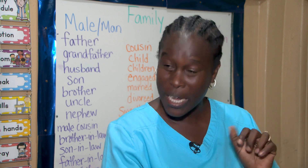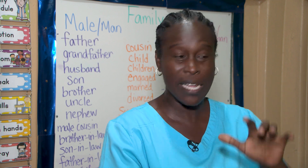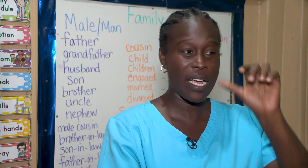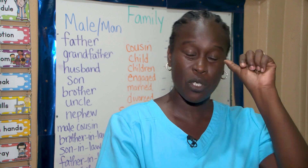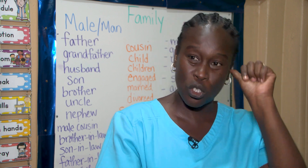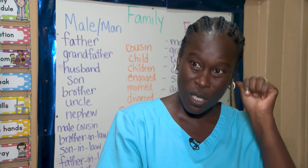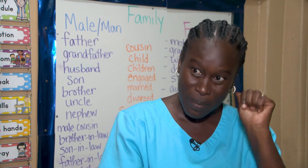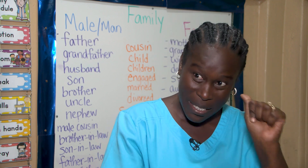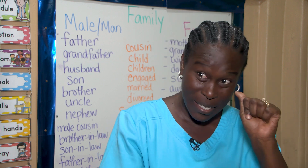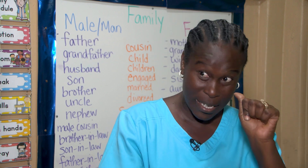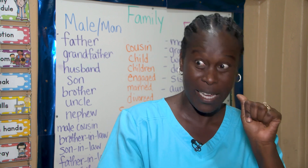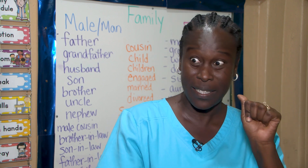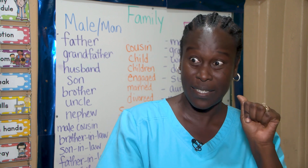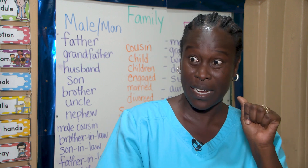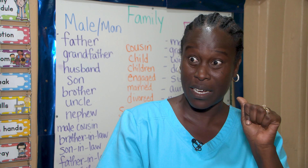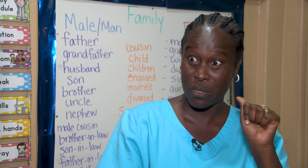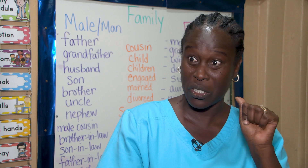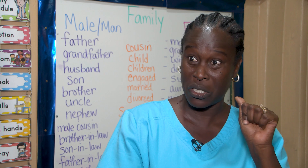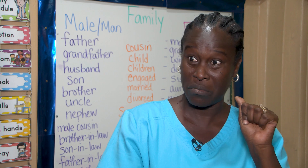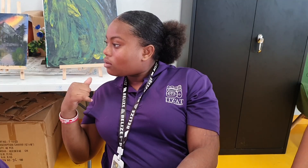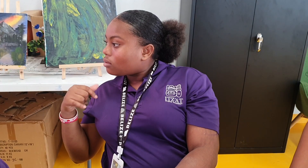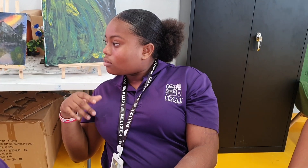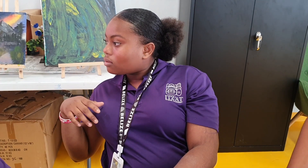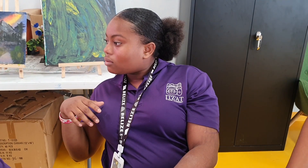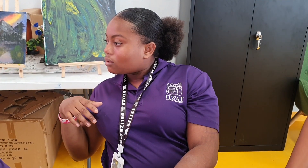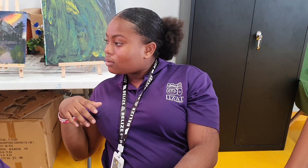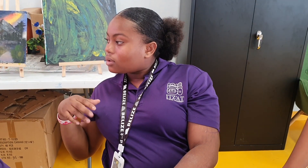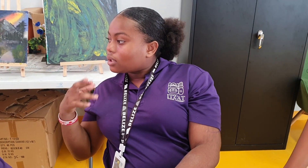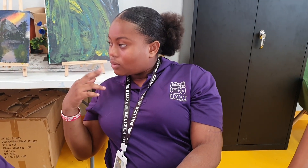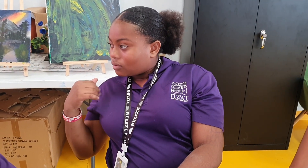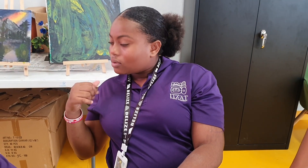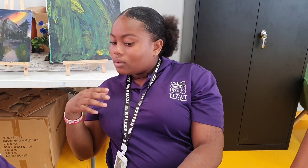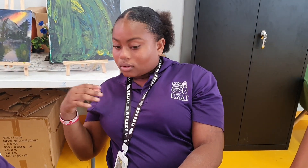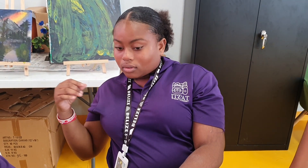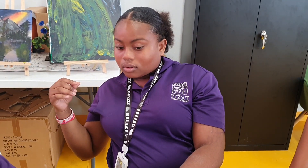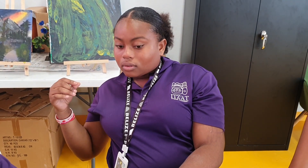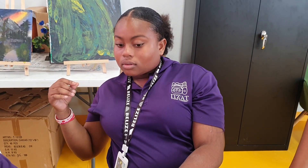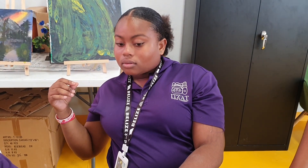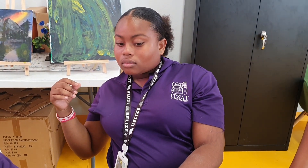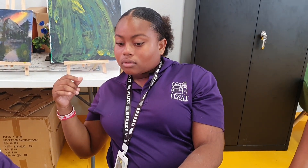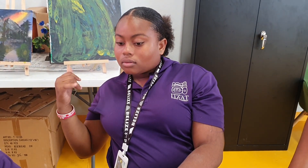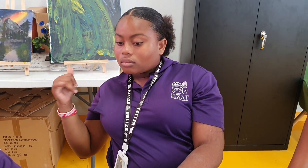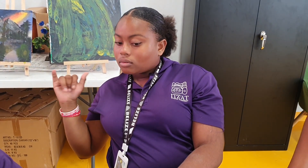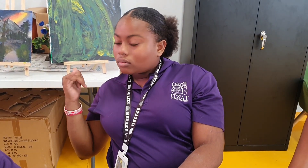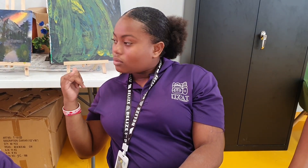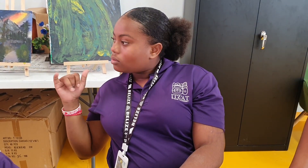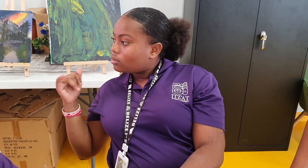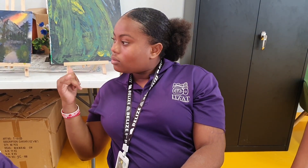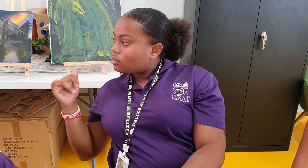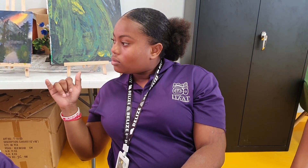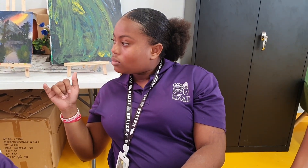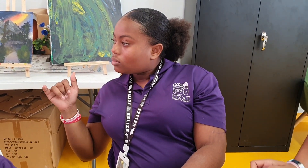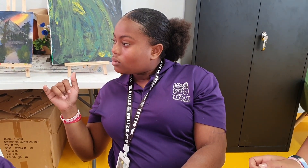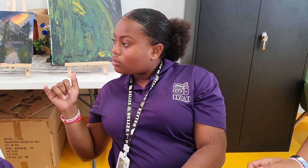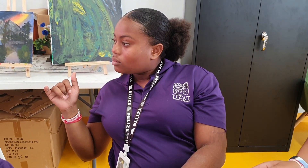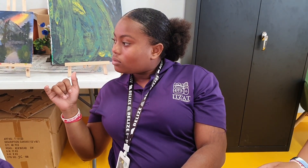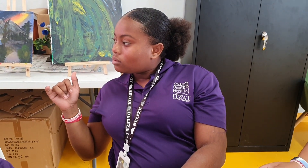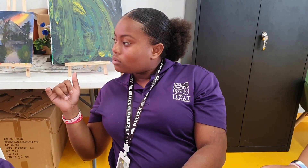and I will show them this is A in sign language. 13-year-old Jada Mushtamp also has a hearing impairment. She relies